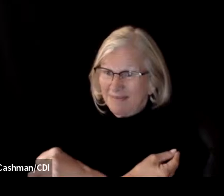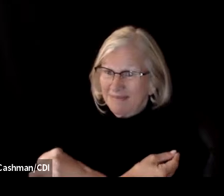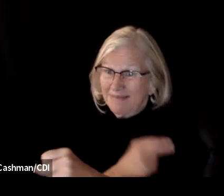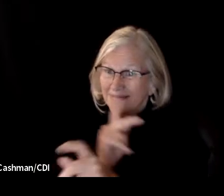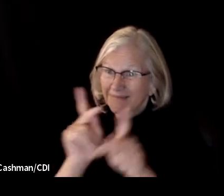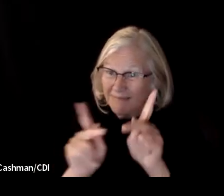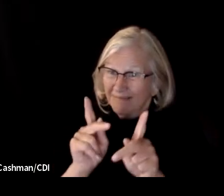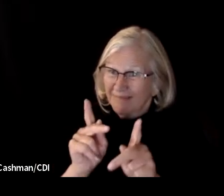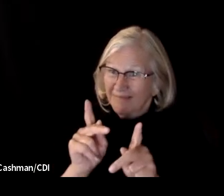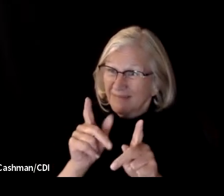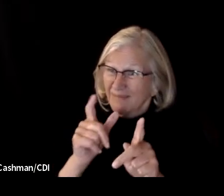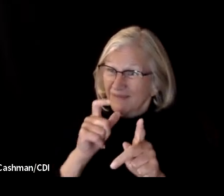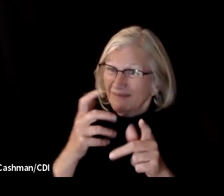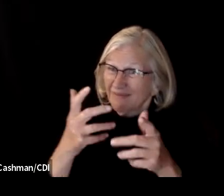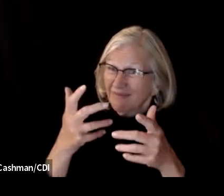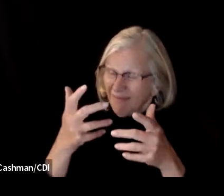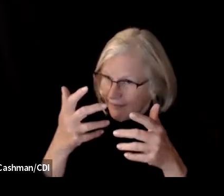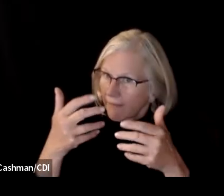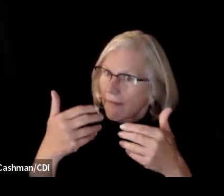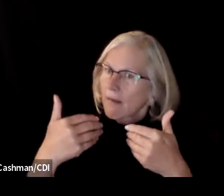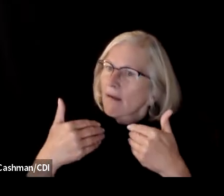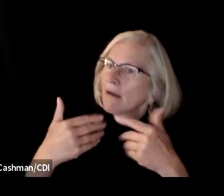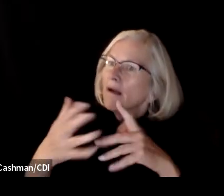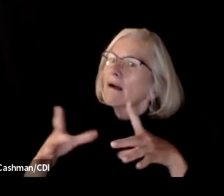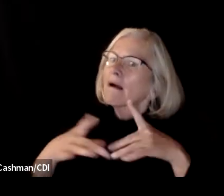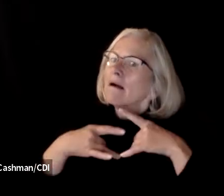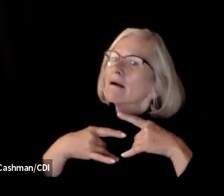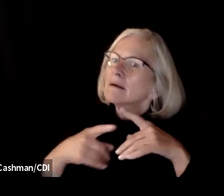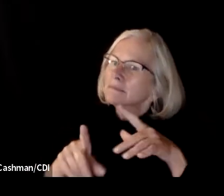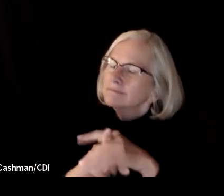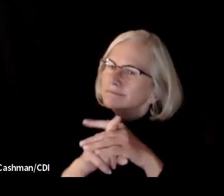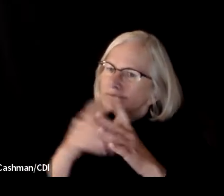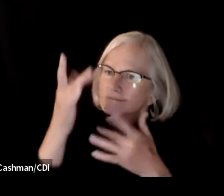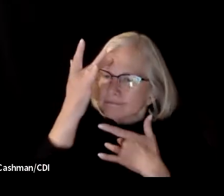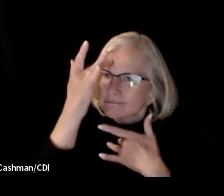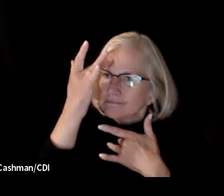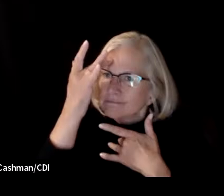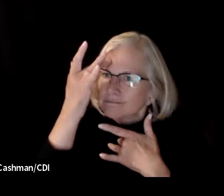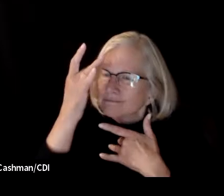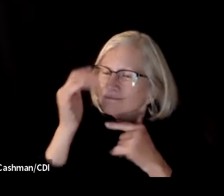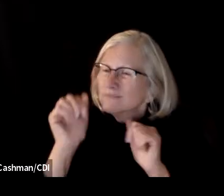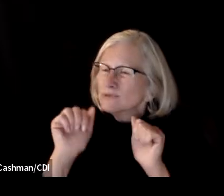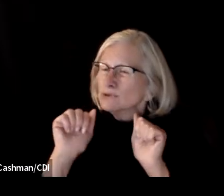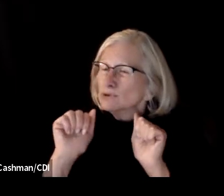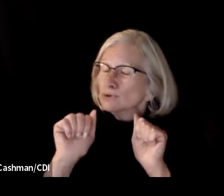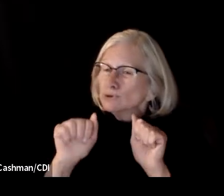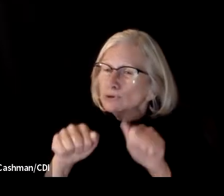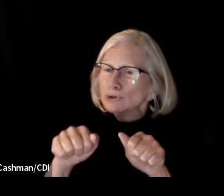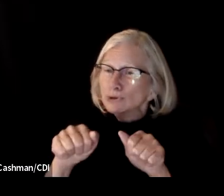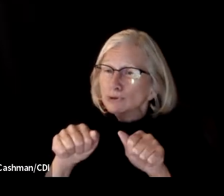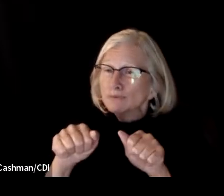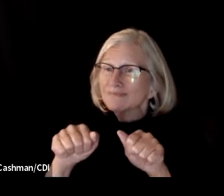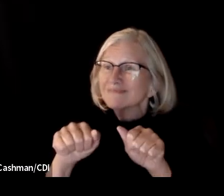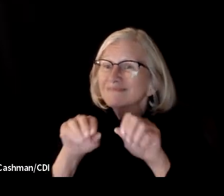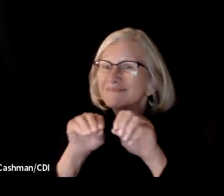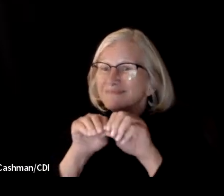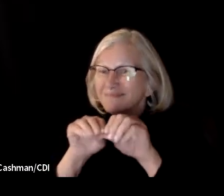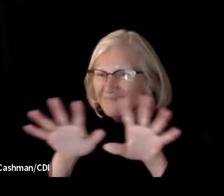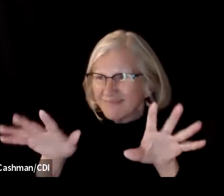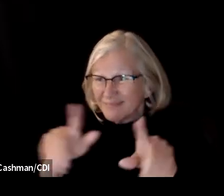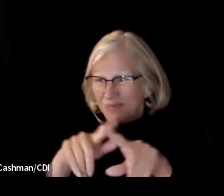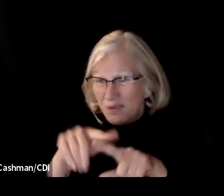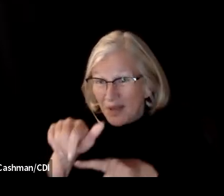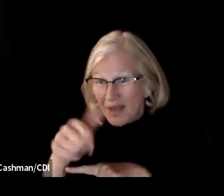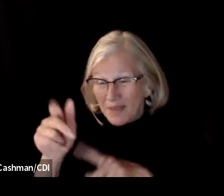illness might be infectious and could potentially spread the virus to others. That was not the case